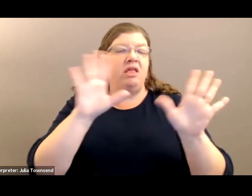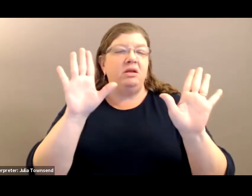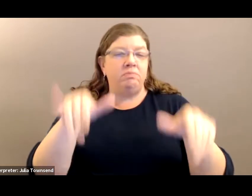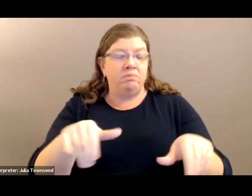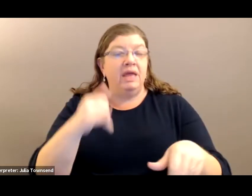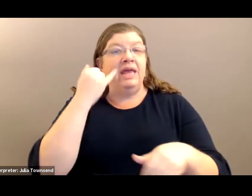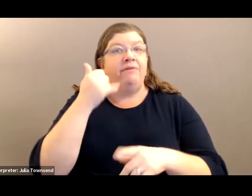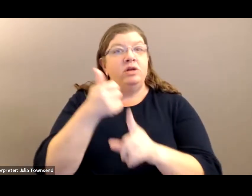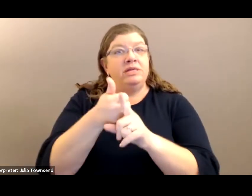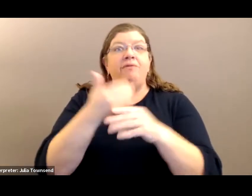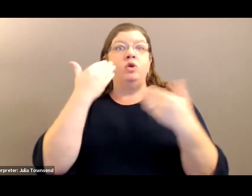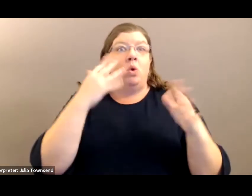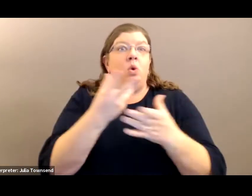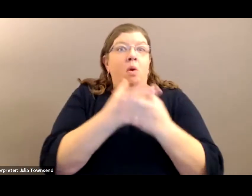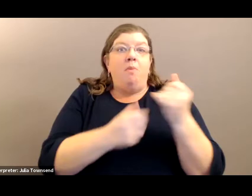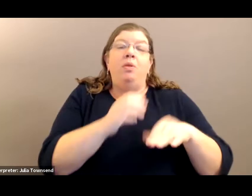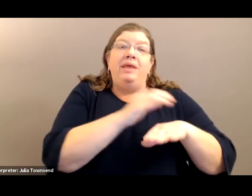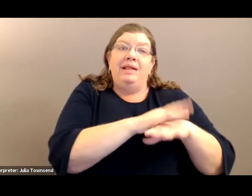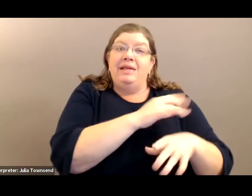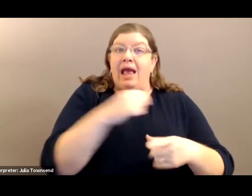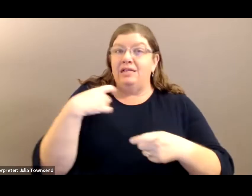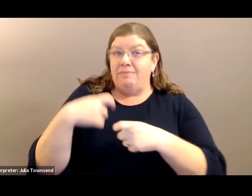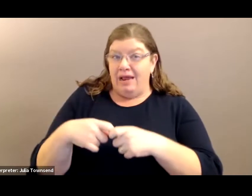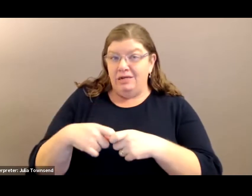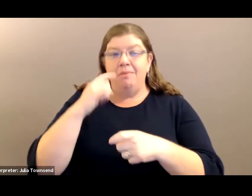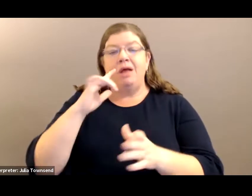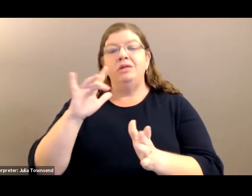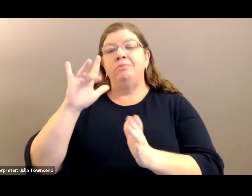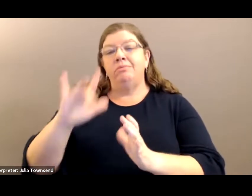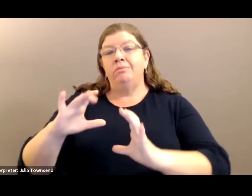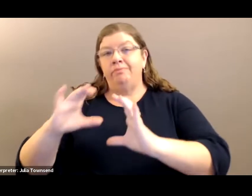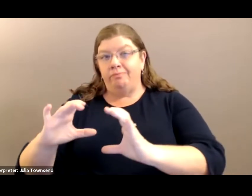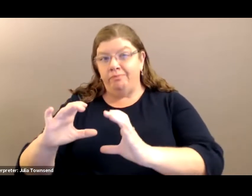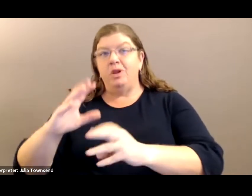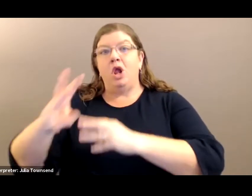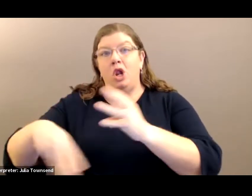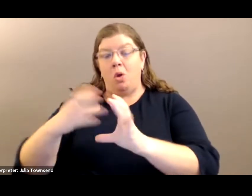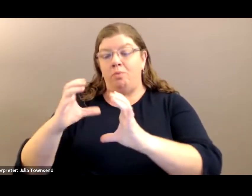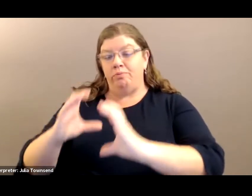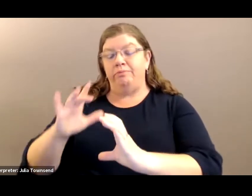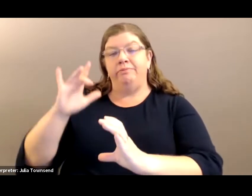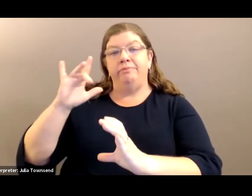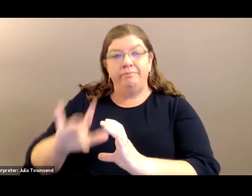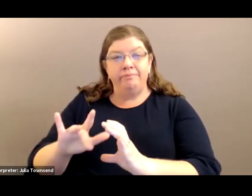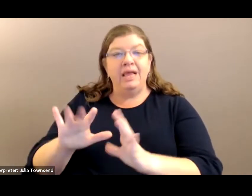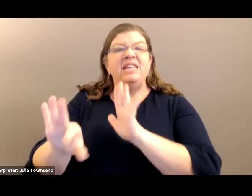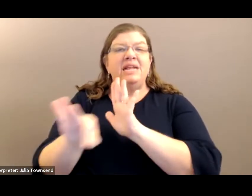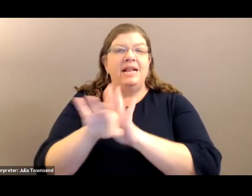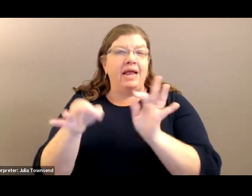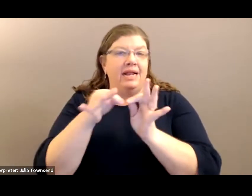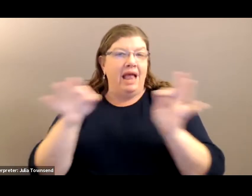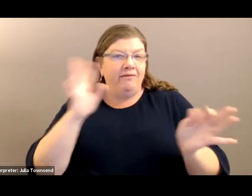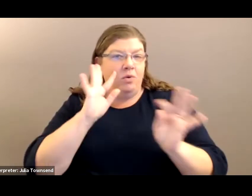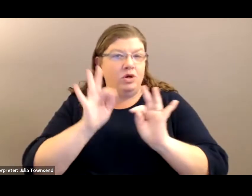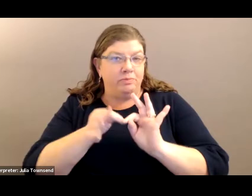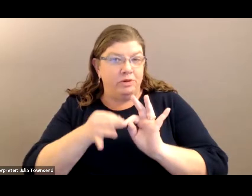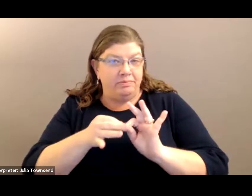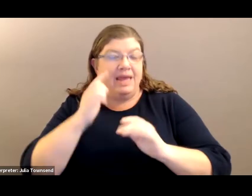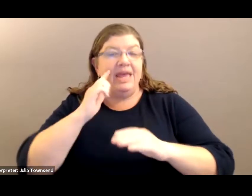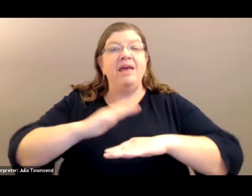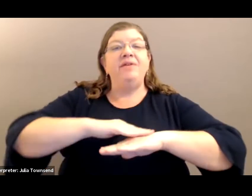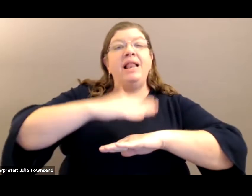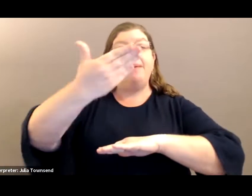If you are not bilingual in English and Spanish, you will have to select your language in order to hear the interpretation. If you are using a laptop